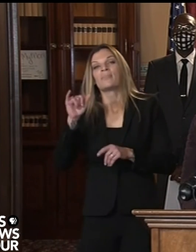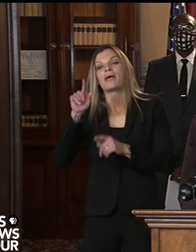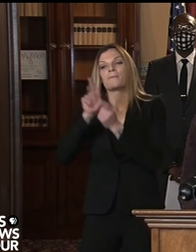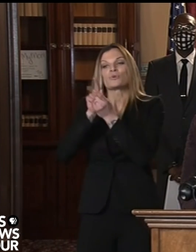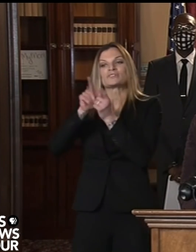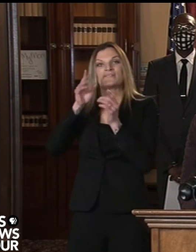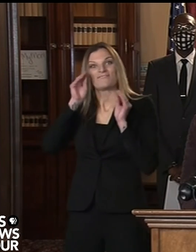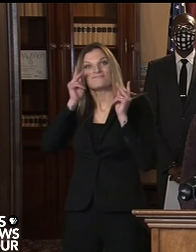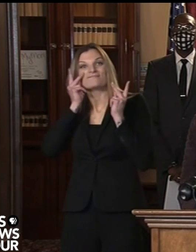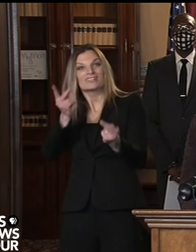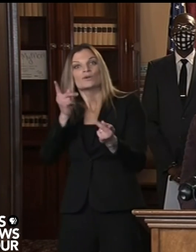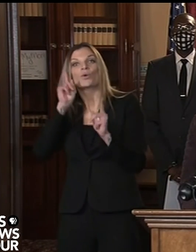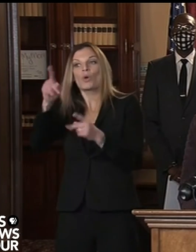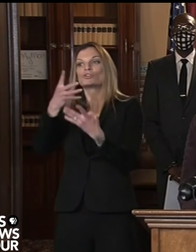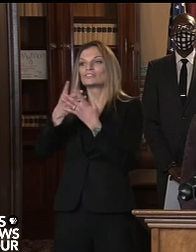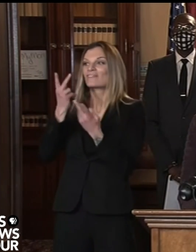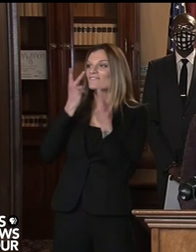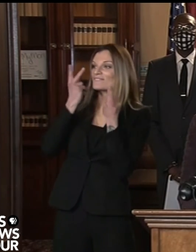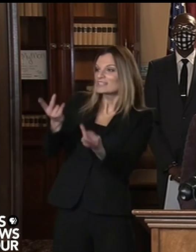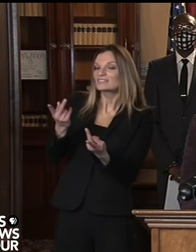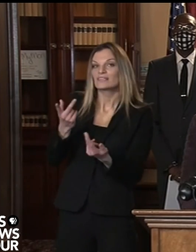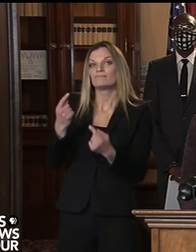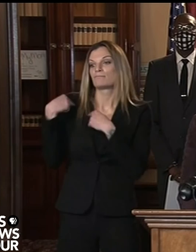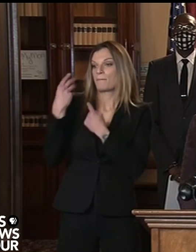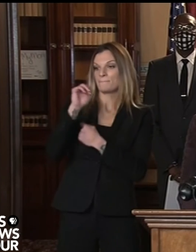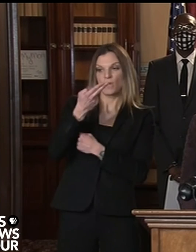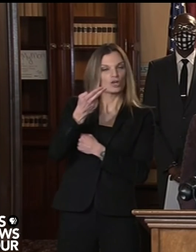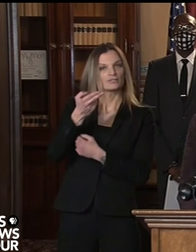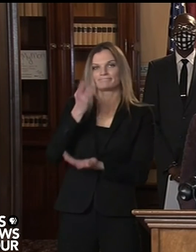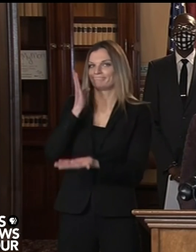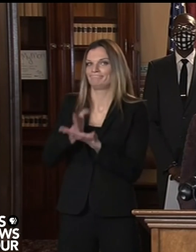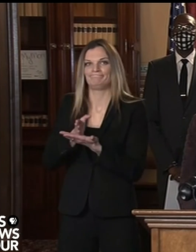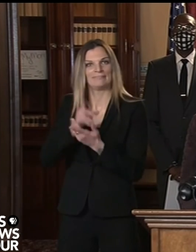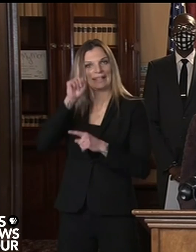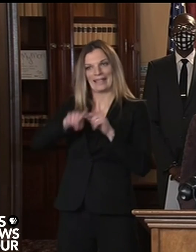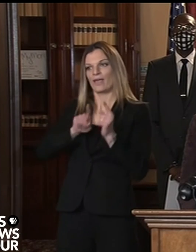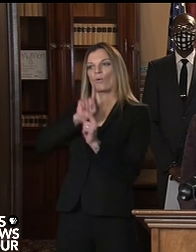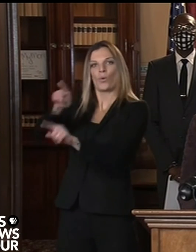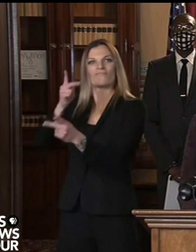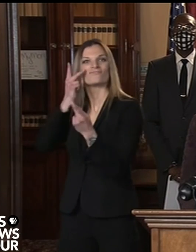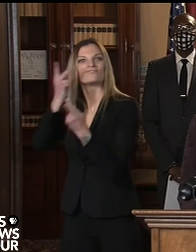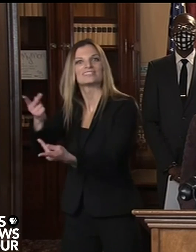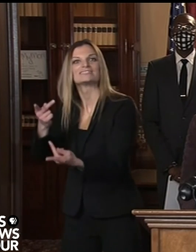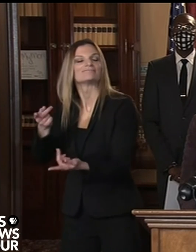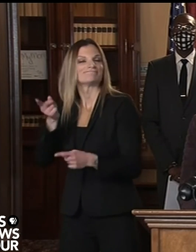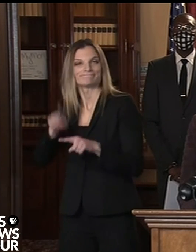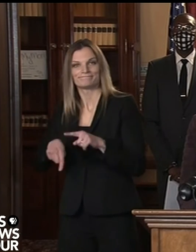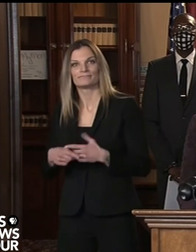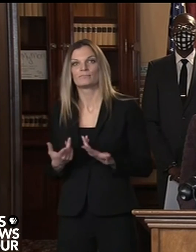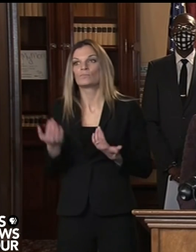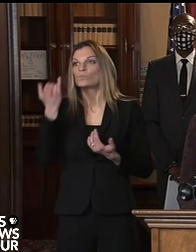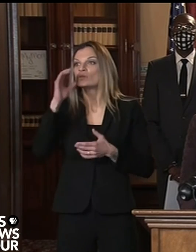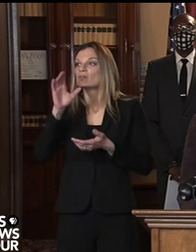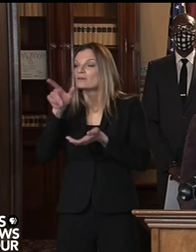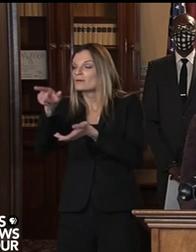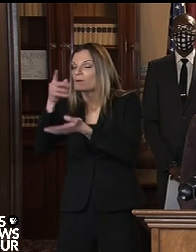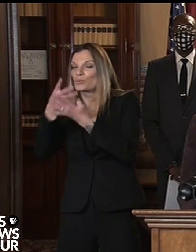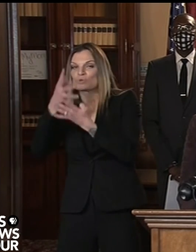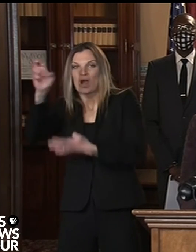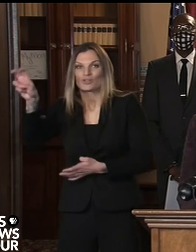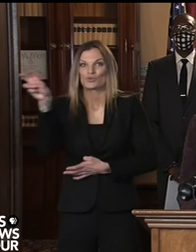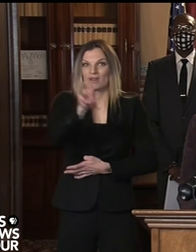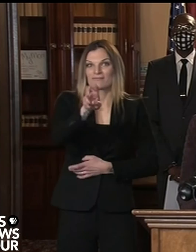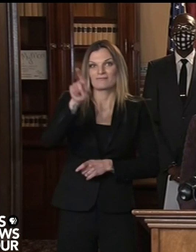visits since March. They have heavily reduced transfers. They clean each prison with bleach,